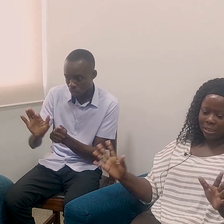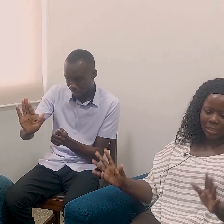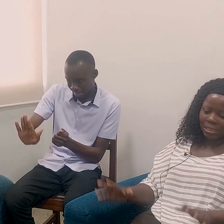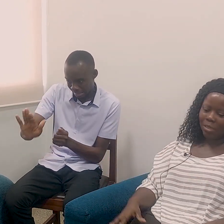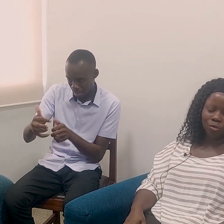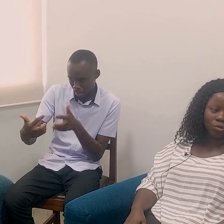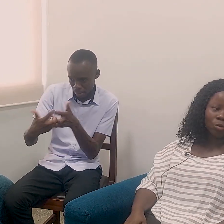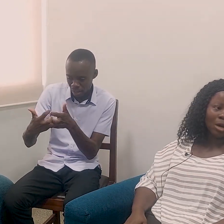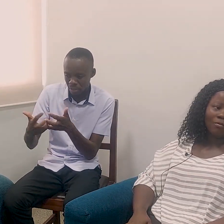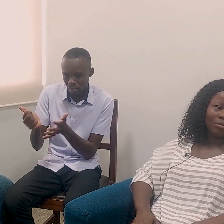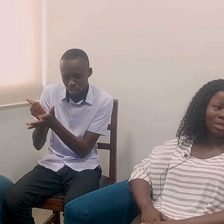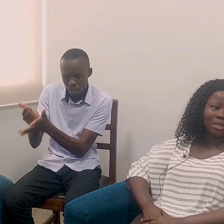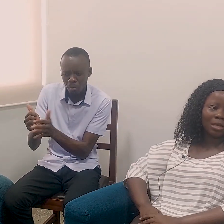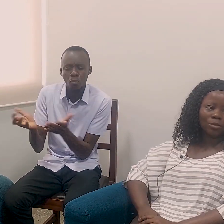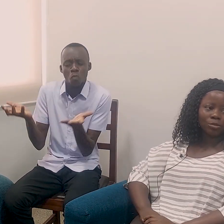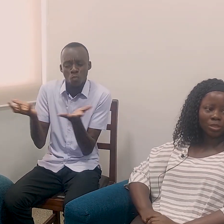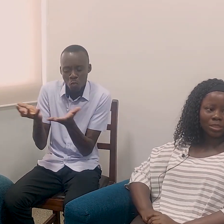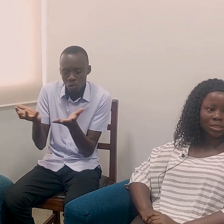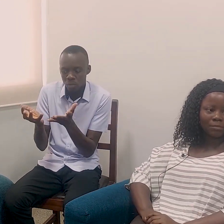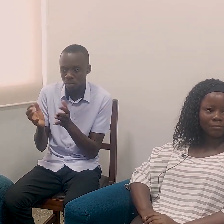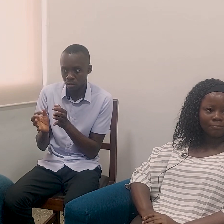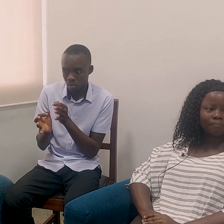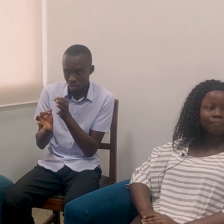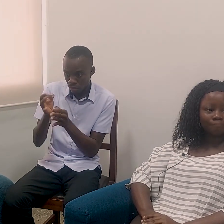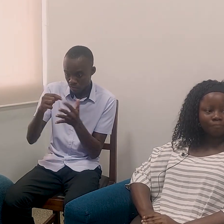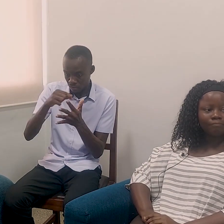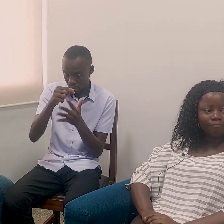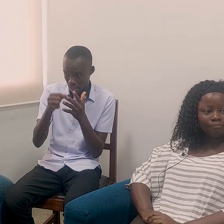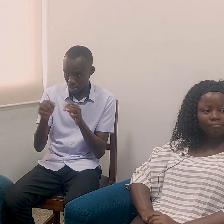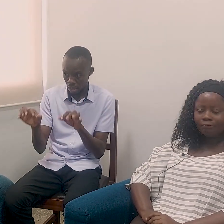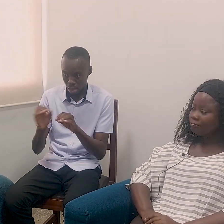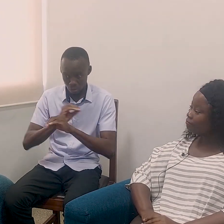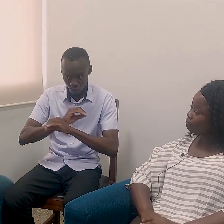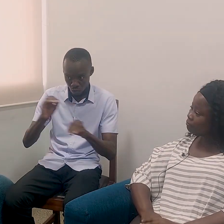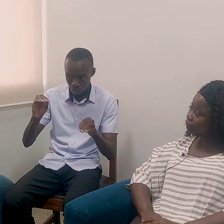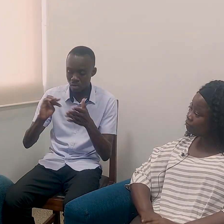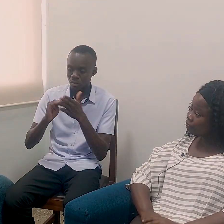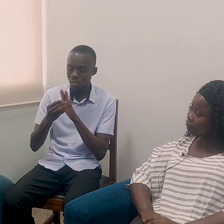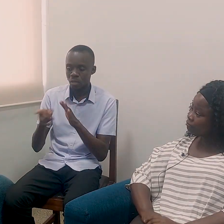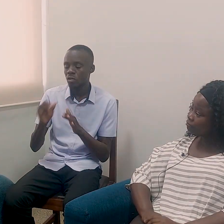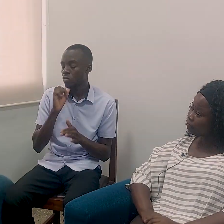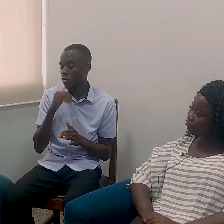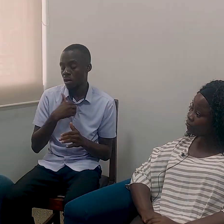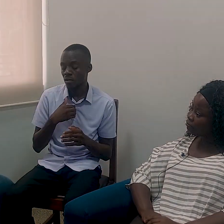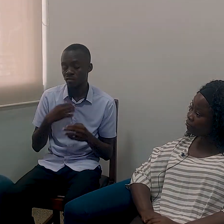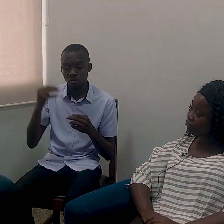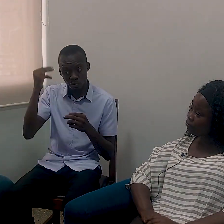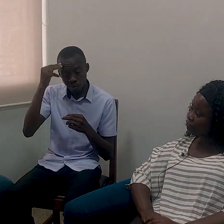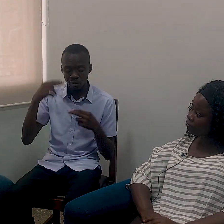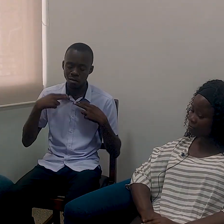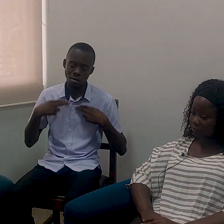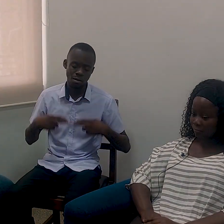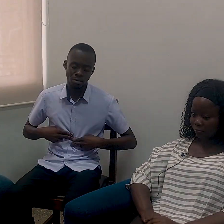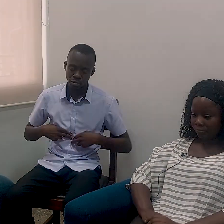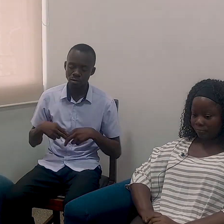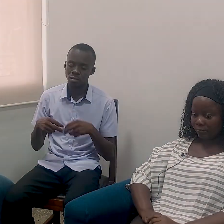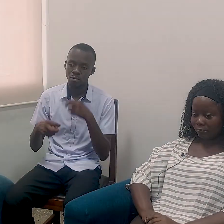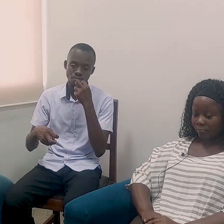not, then you don't have a mental health condition. Okay, what would you like to add on to that? Okay, so let me just say,